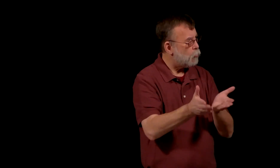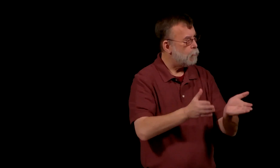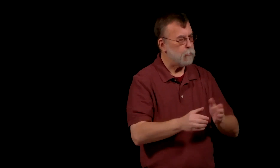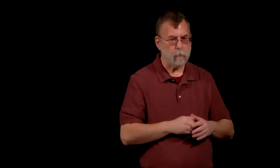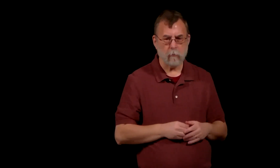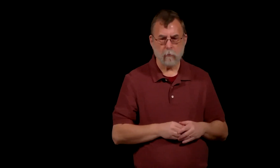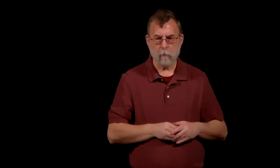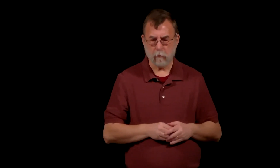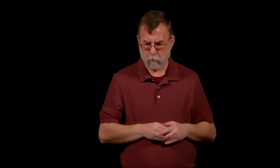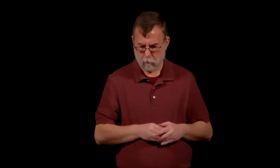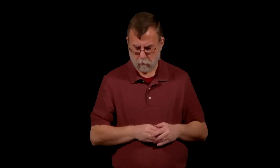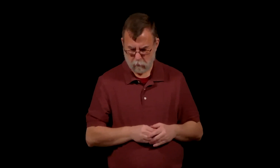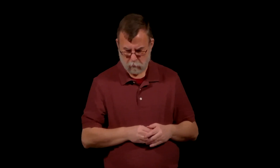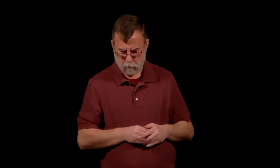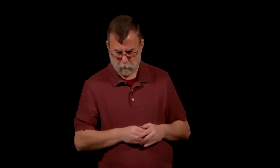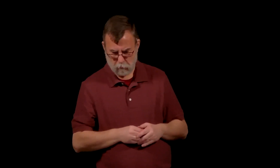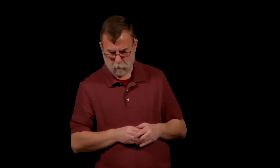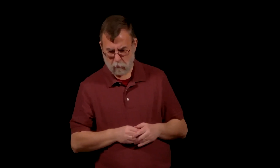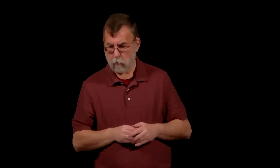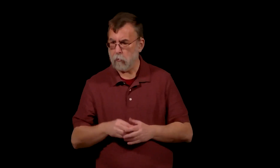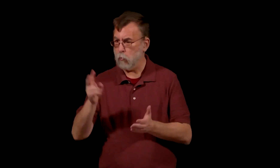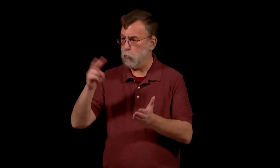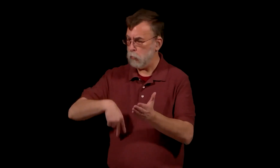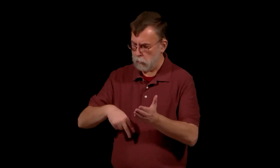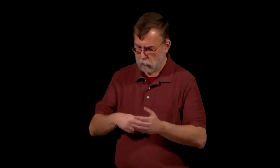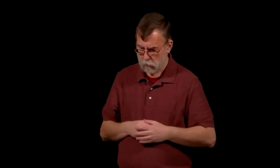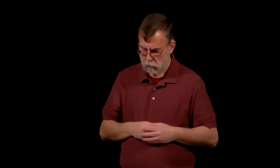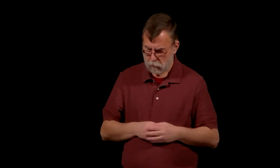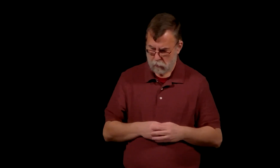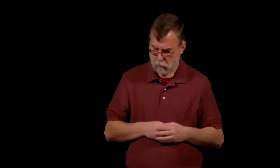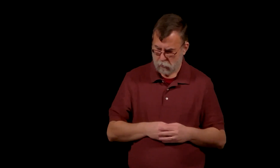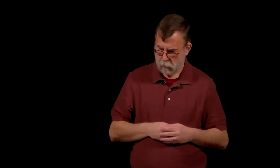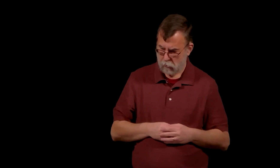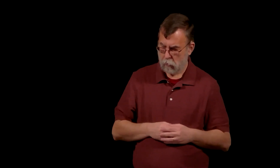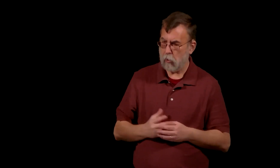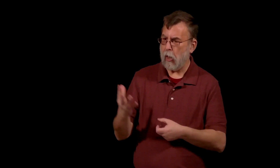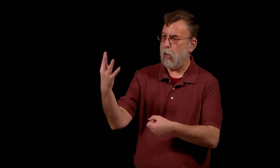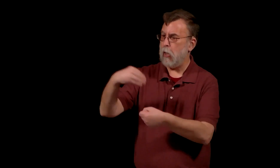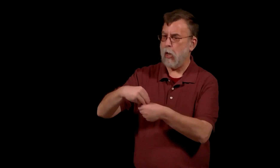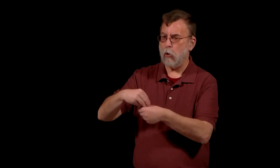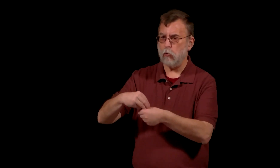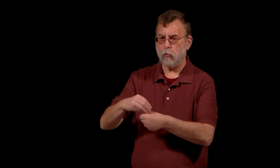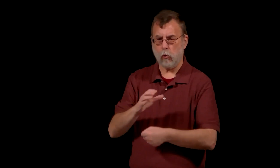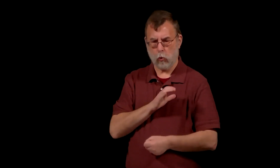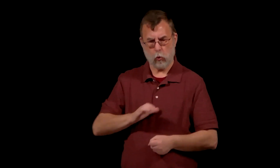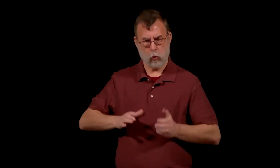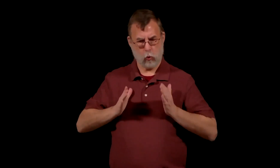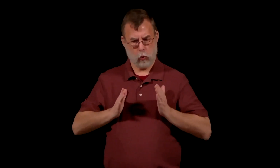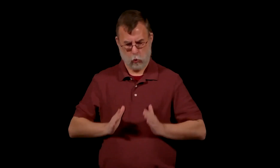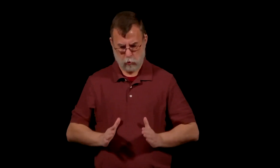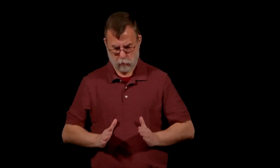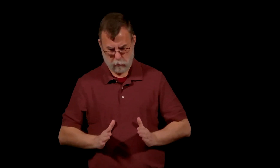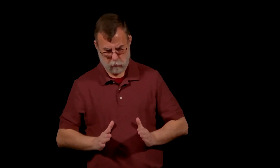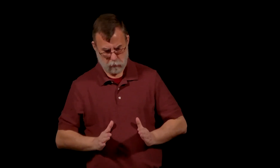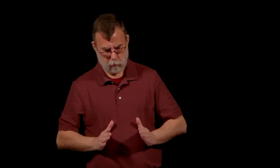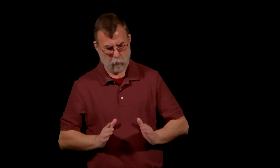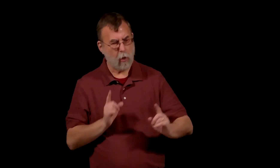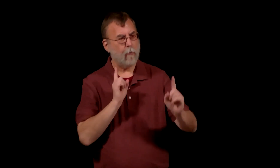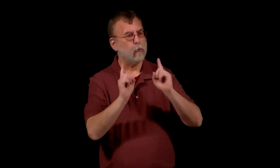We go to church, we converse with each other, we read the Bible. We include Christians